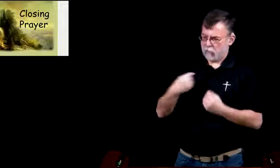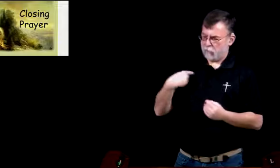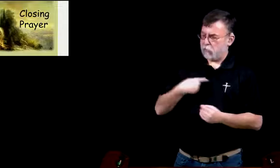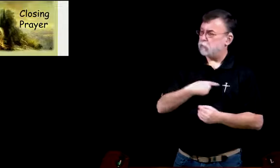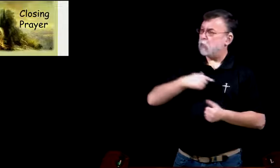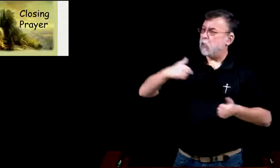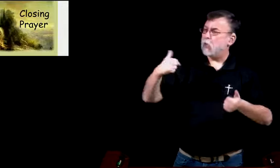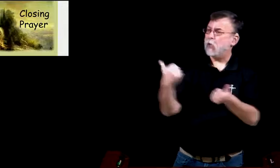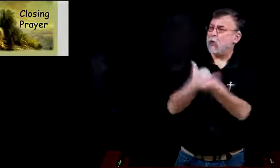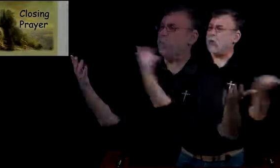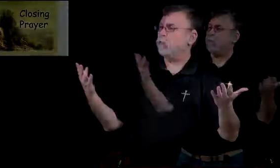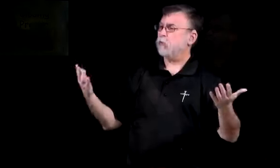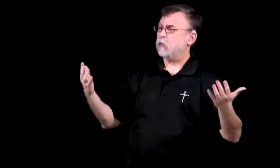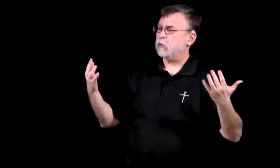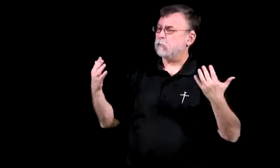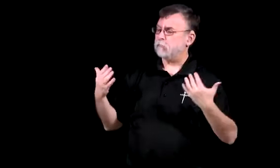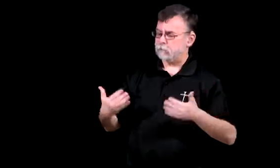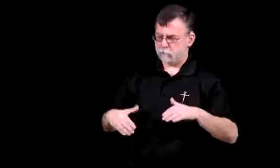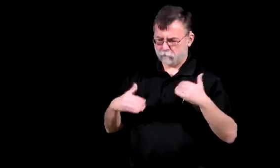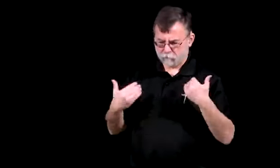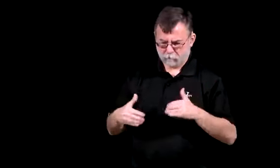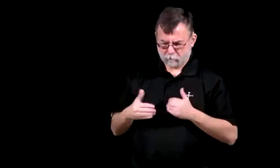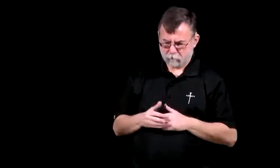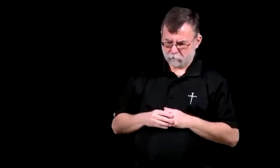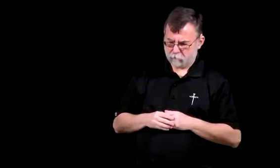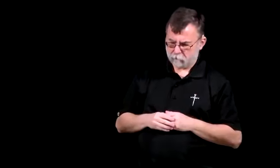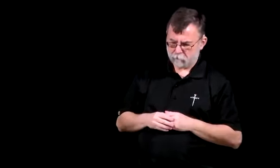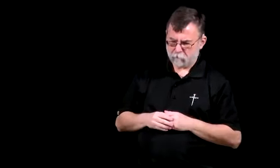That you have given us everything that we need.